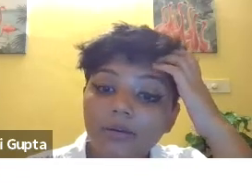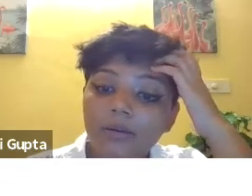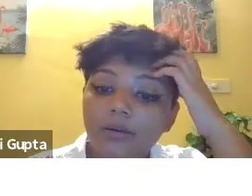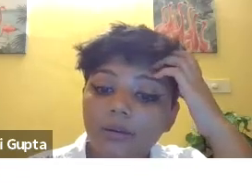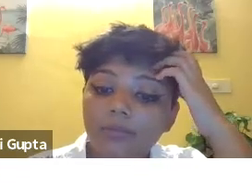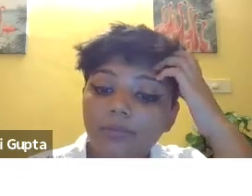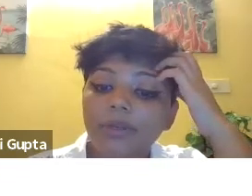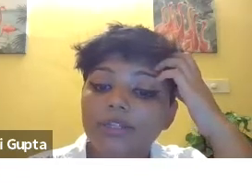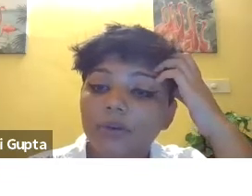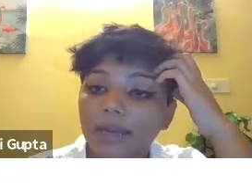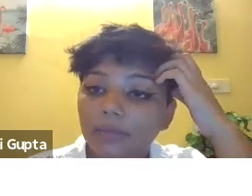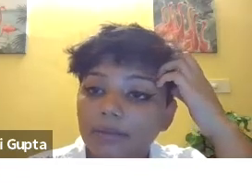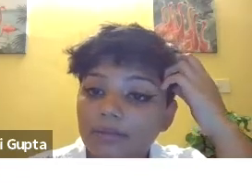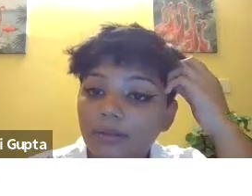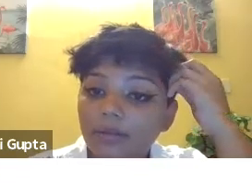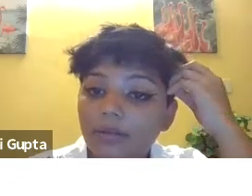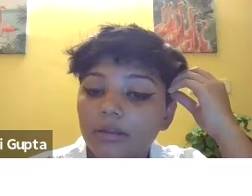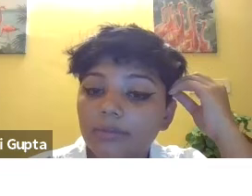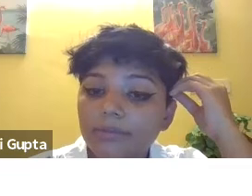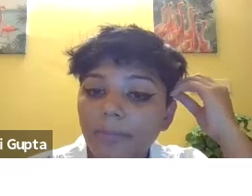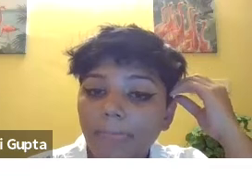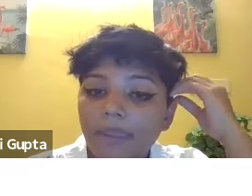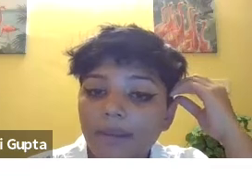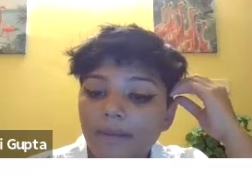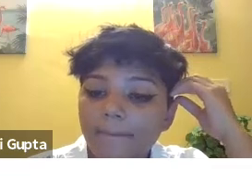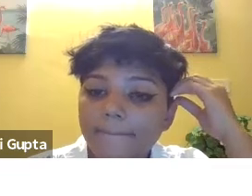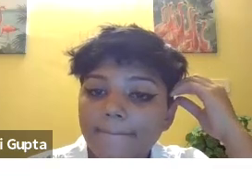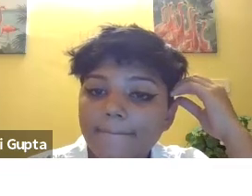Andaman population from Andaman.